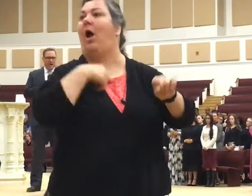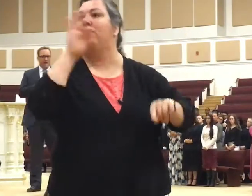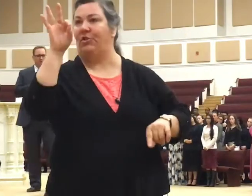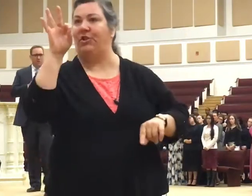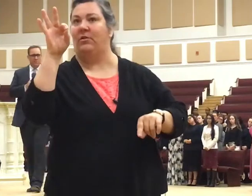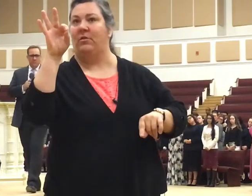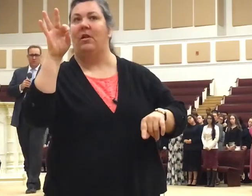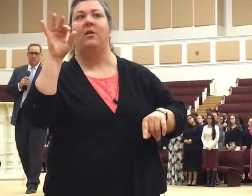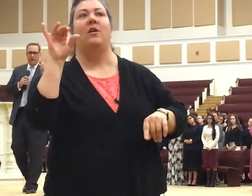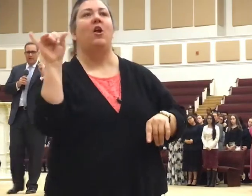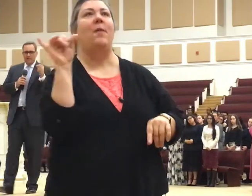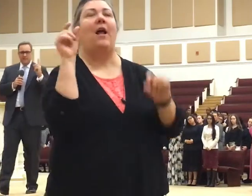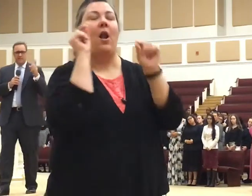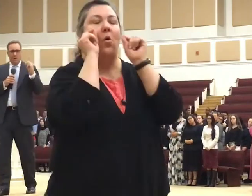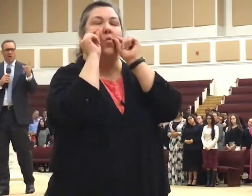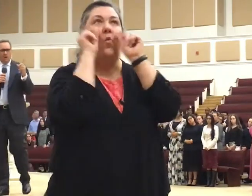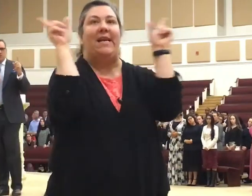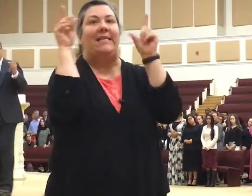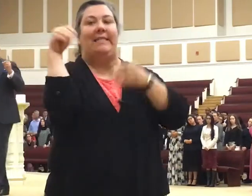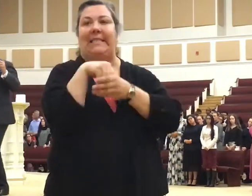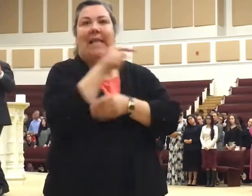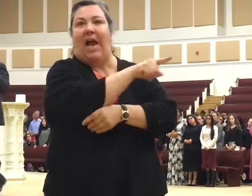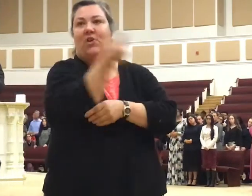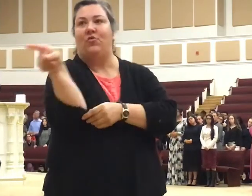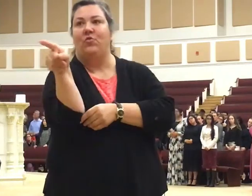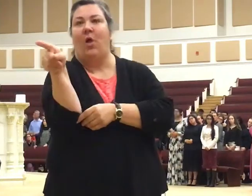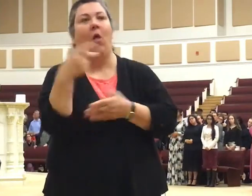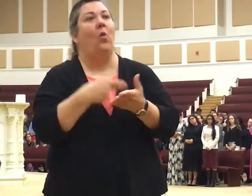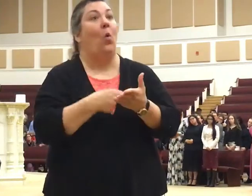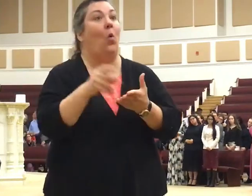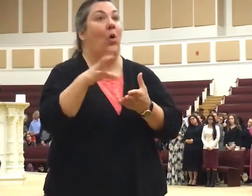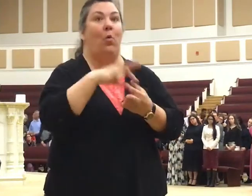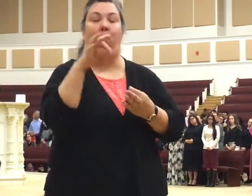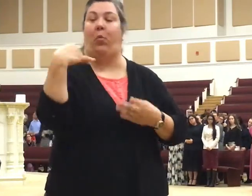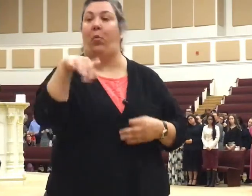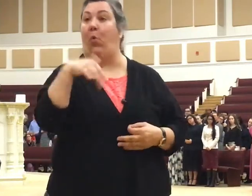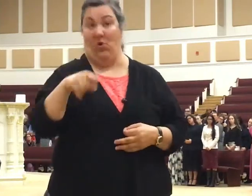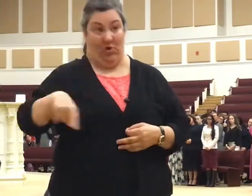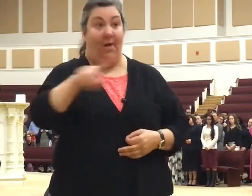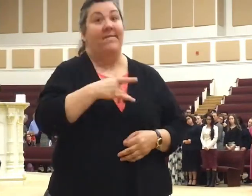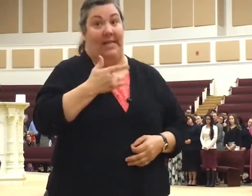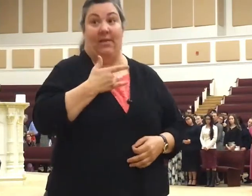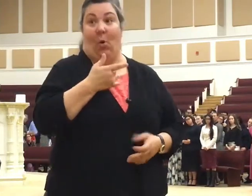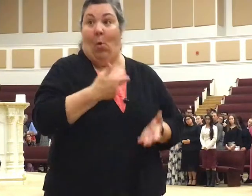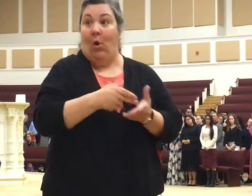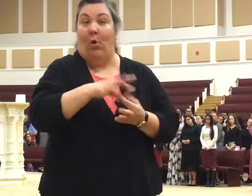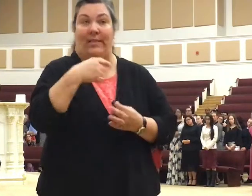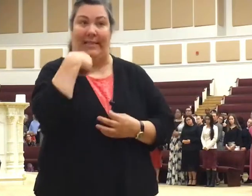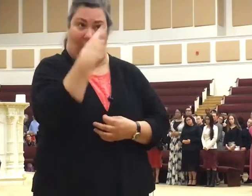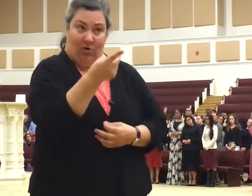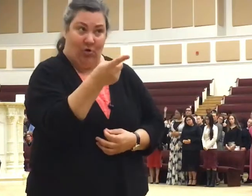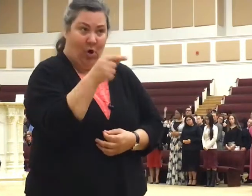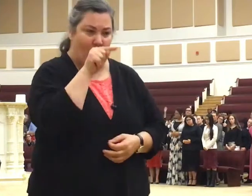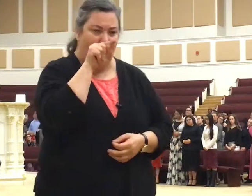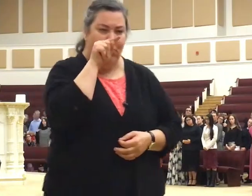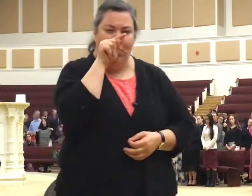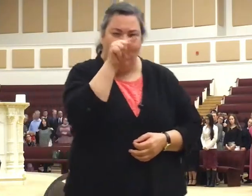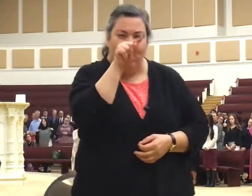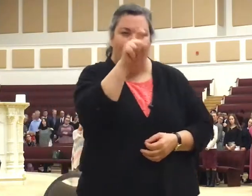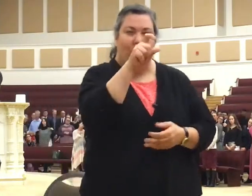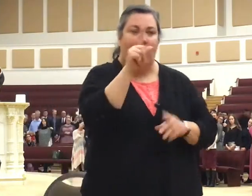an awakening. You know what? The Holy Ghost is, you're feeling that the Holy Ghost is telling you, you're one of those that's